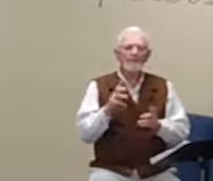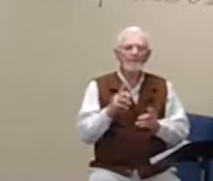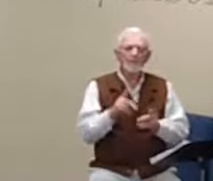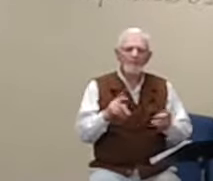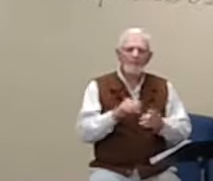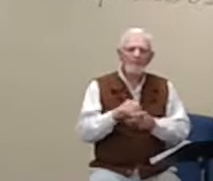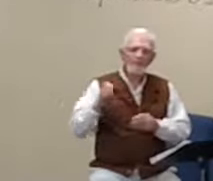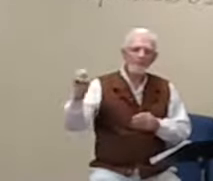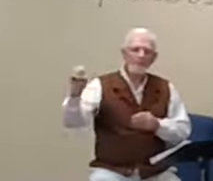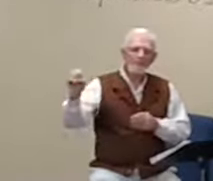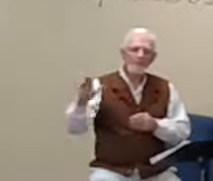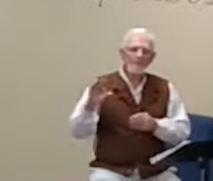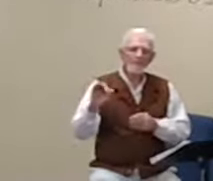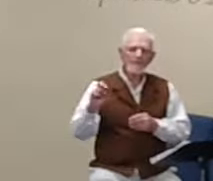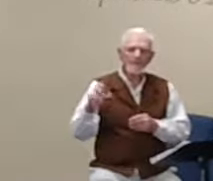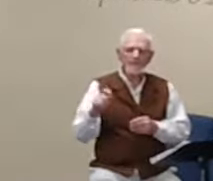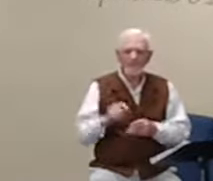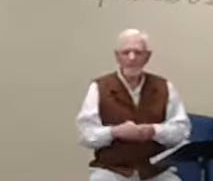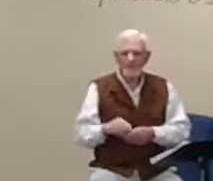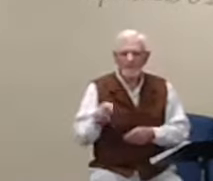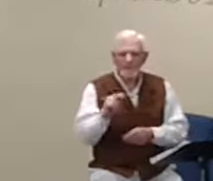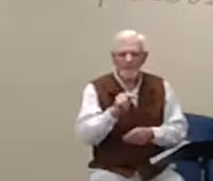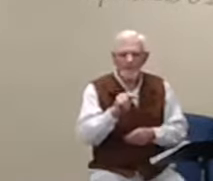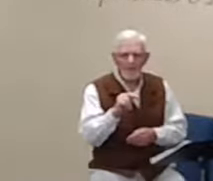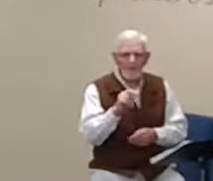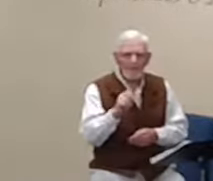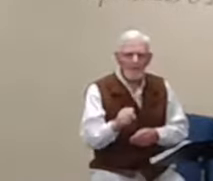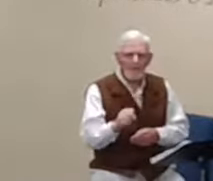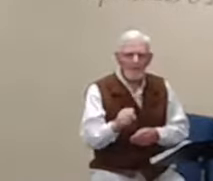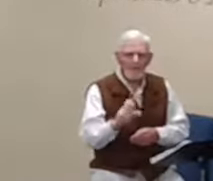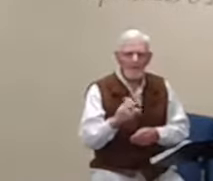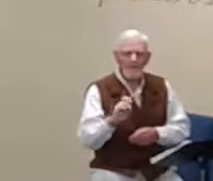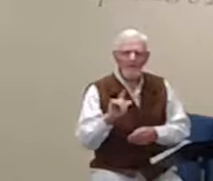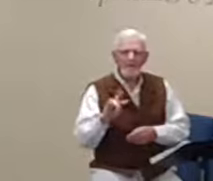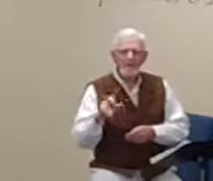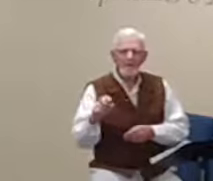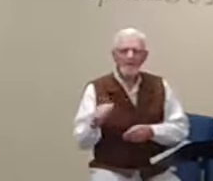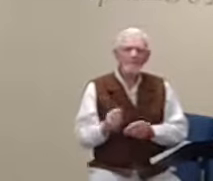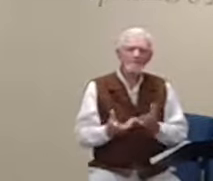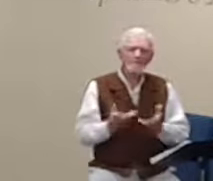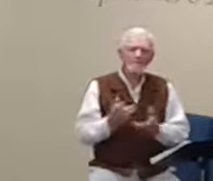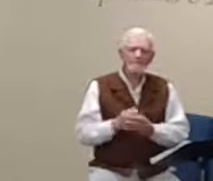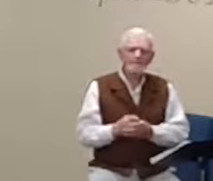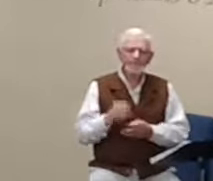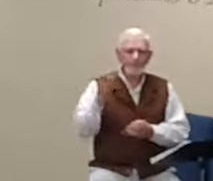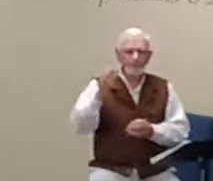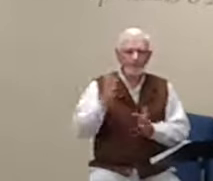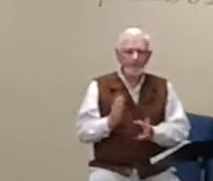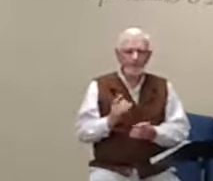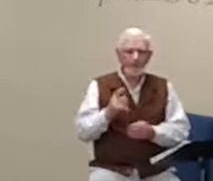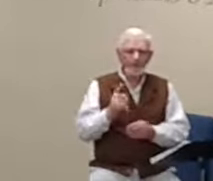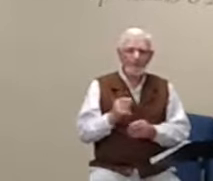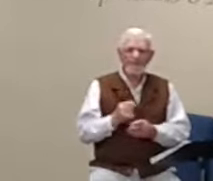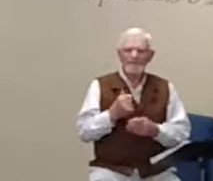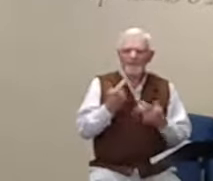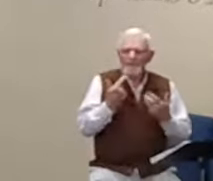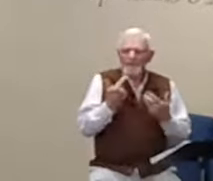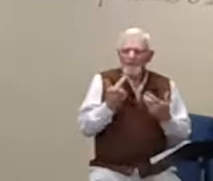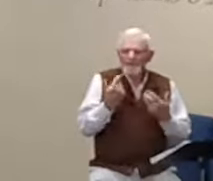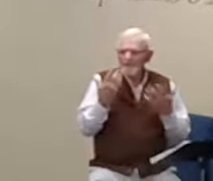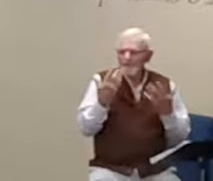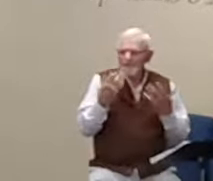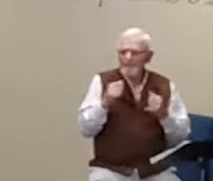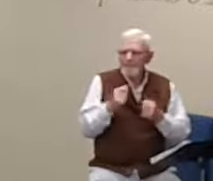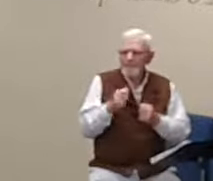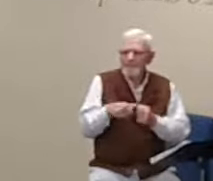Coast. I don't remember what state it's in, North or South Carolina probably. And a preacher there, I don't remember who he is, but I think I have some